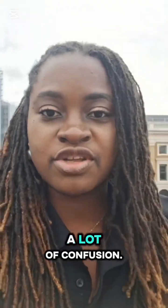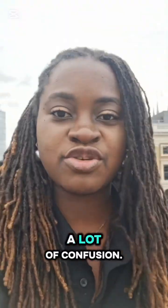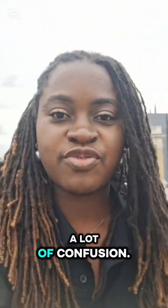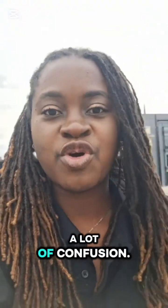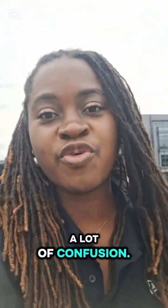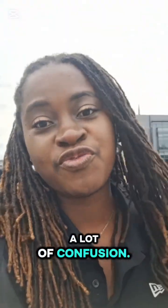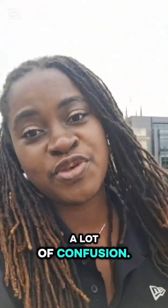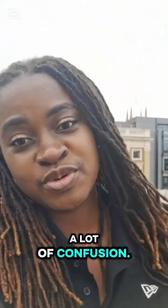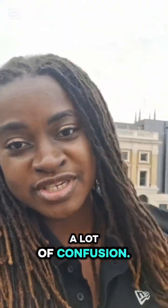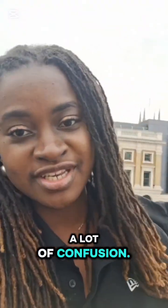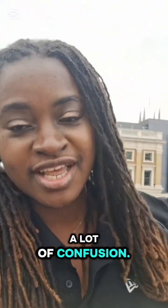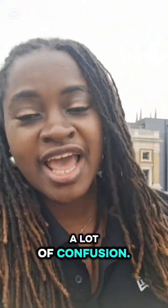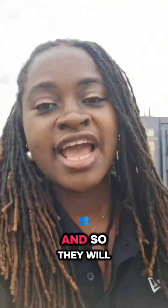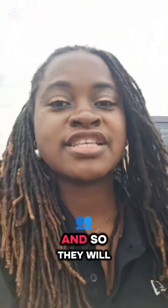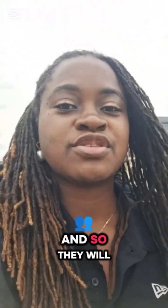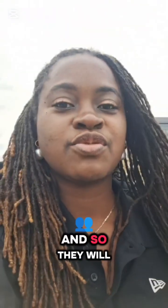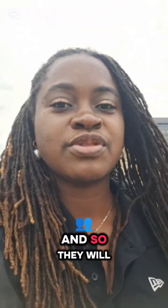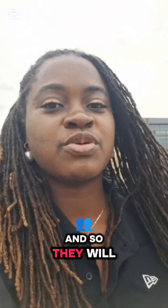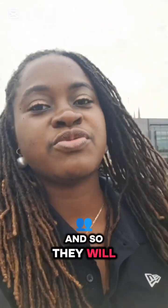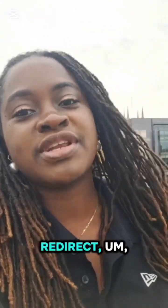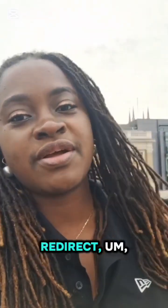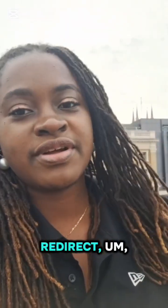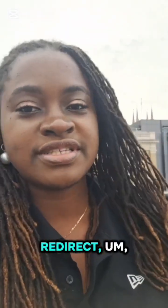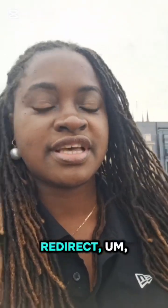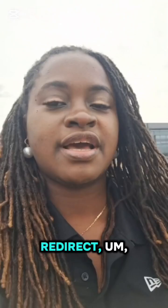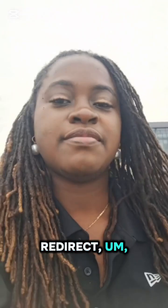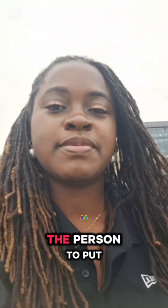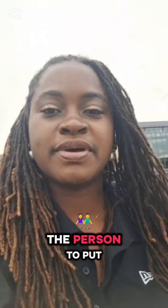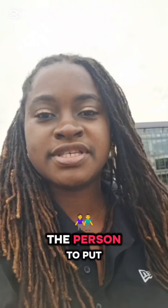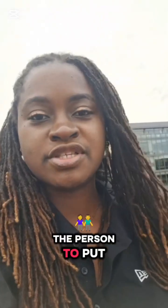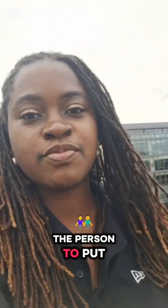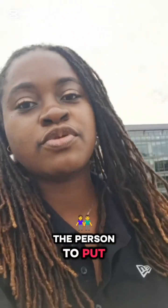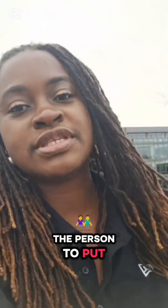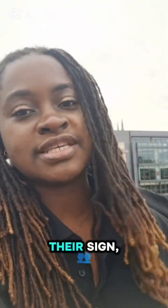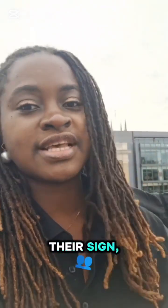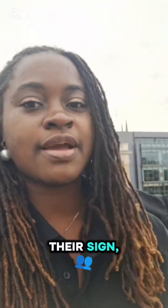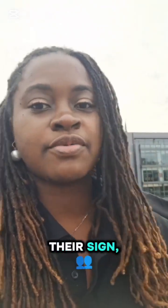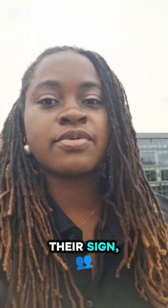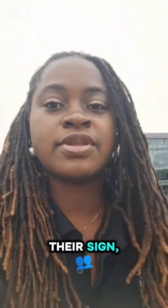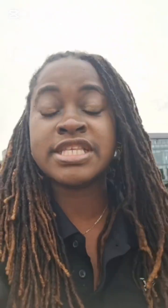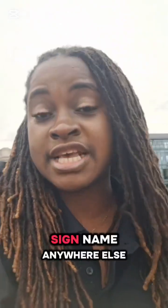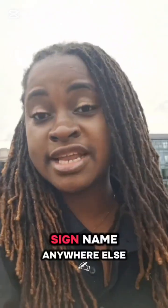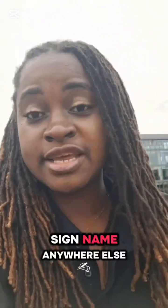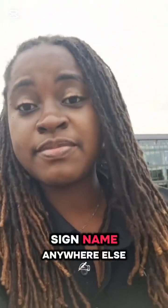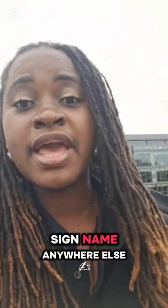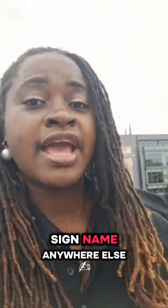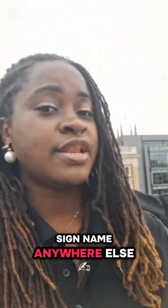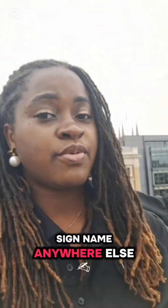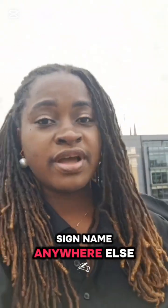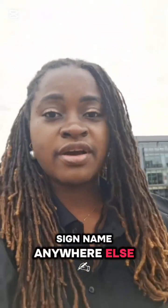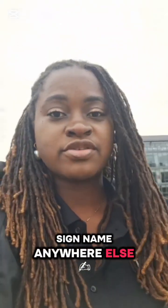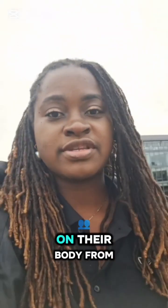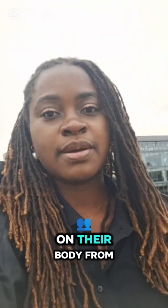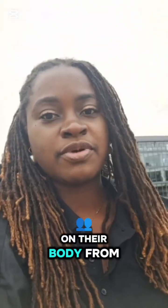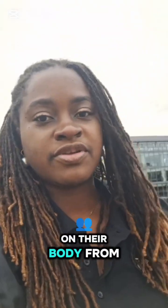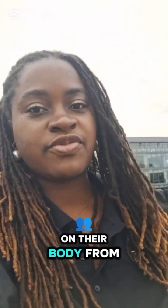of confusion, and so they will redirect the person to put their sign name anywhere else on their body from